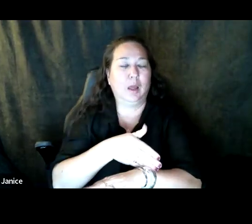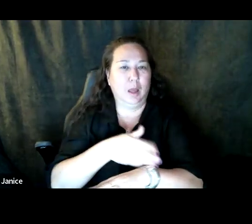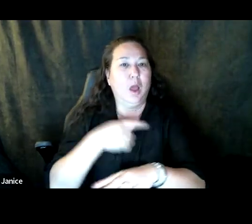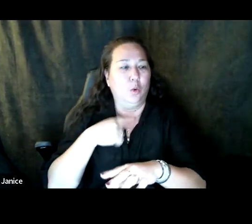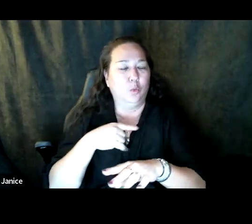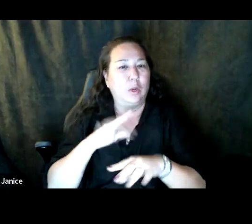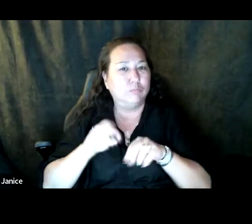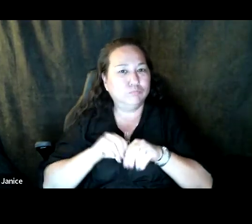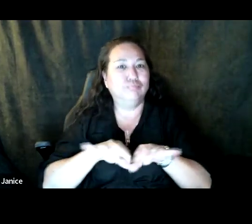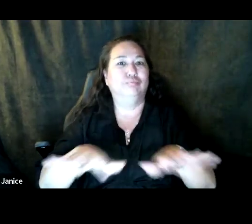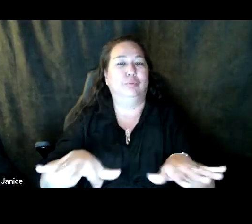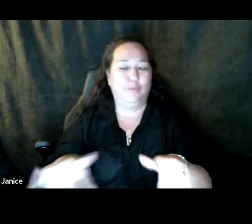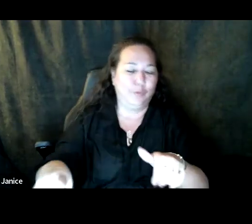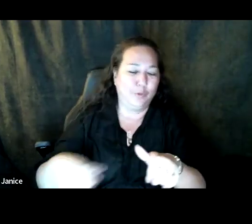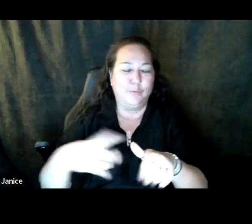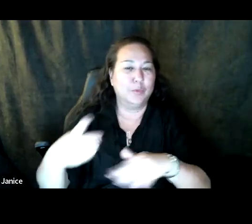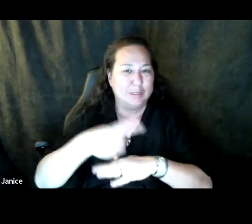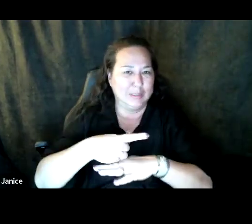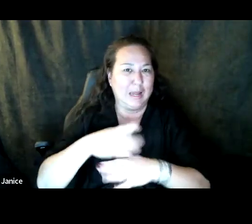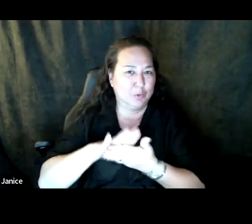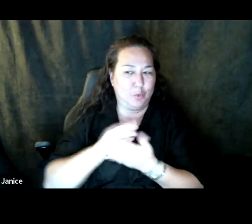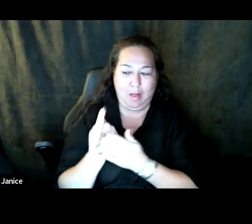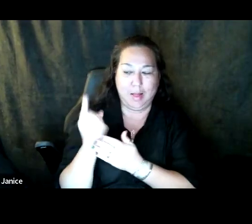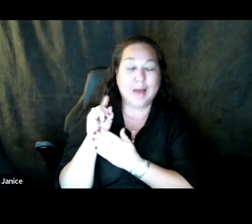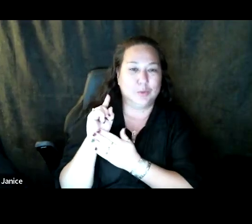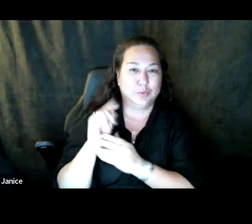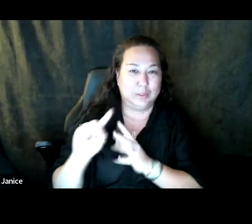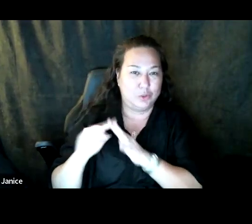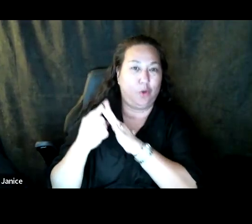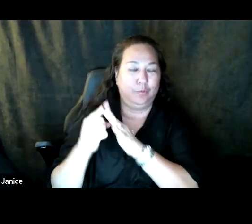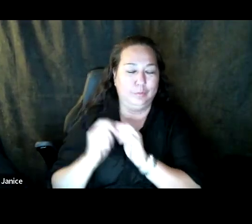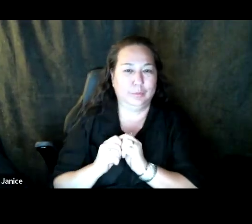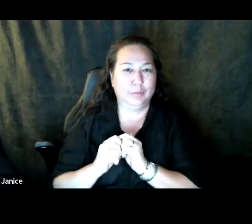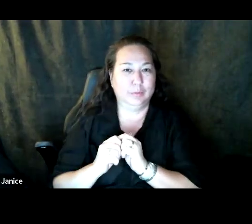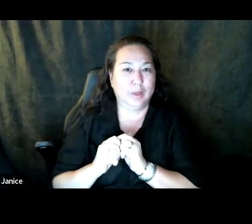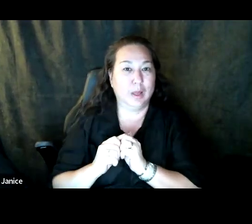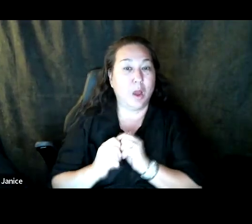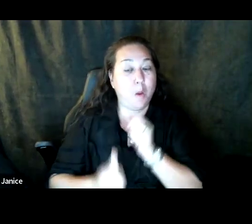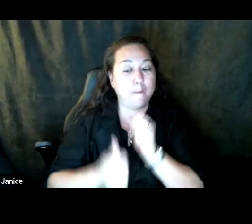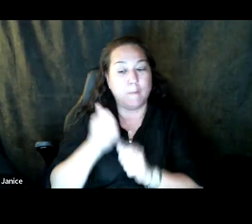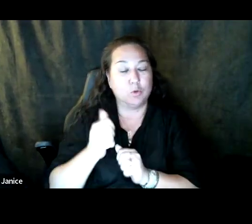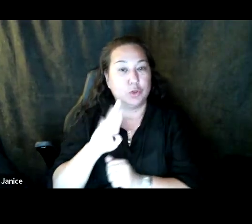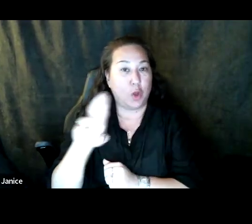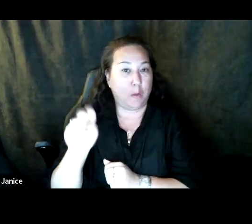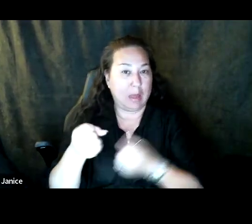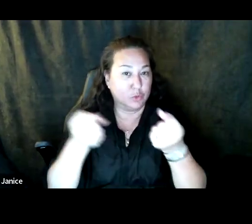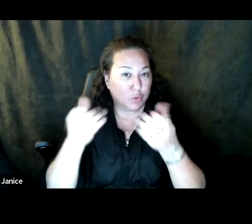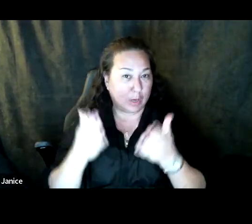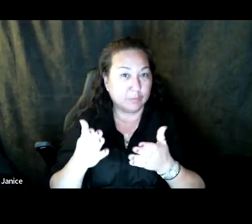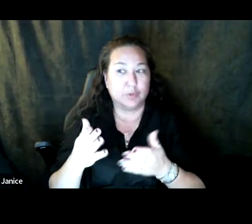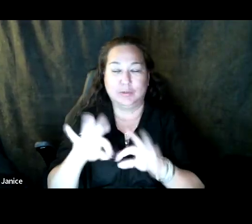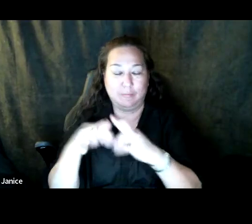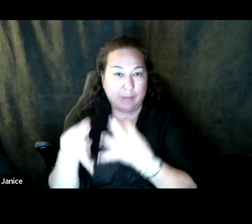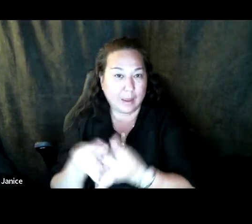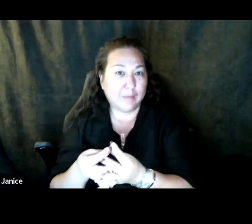operation for the first day of school last week. For the majority of our bus drivers, families, and school-based staff. The